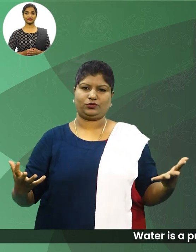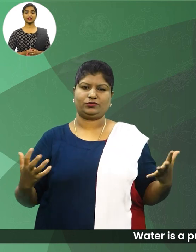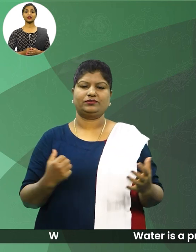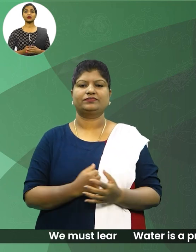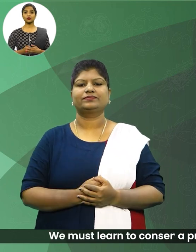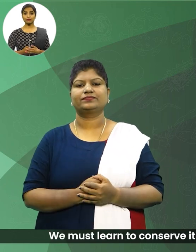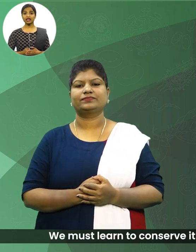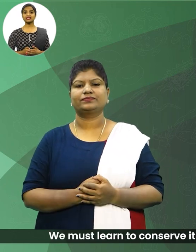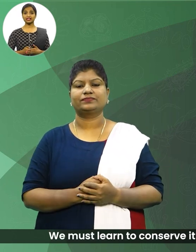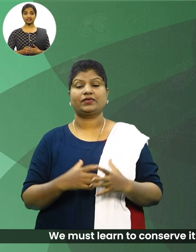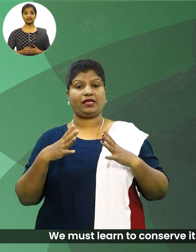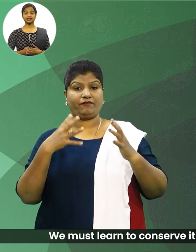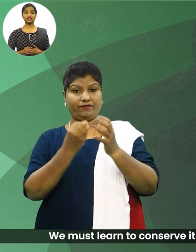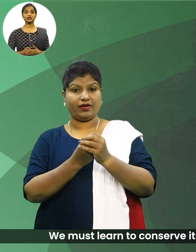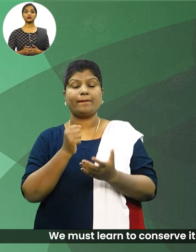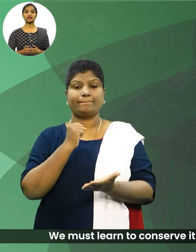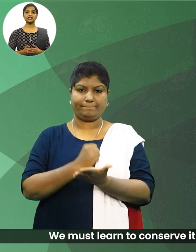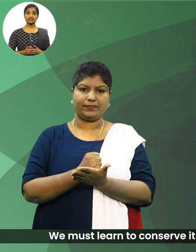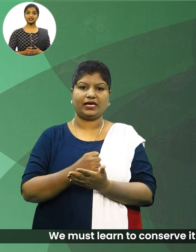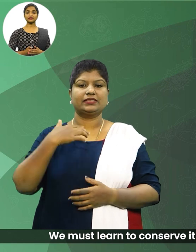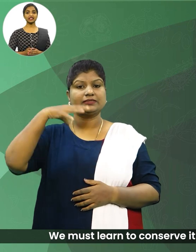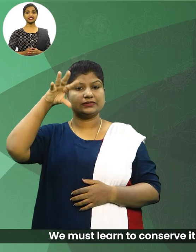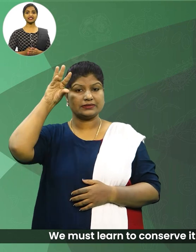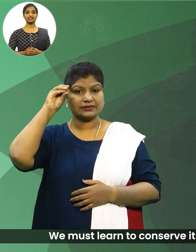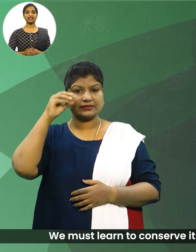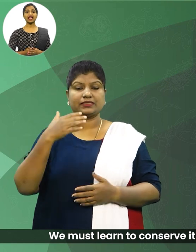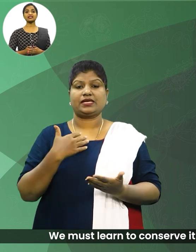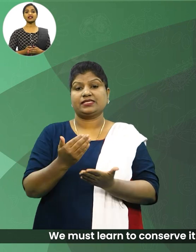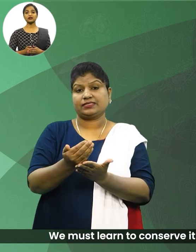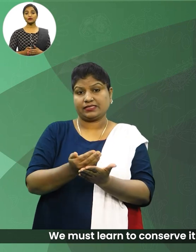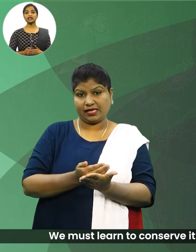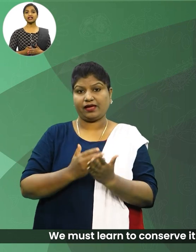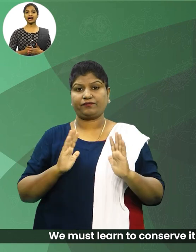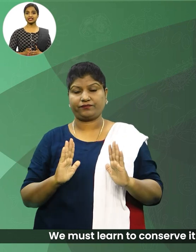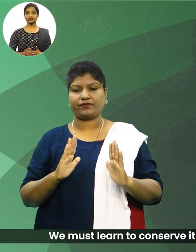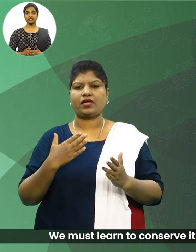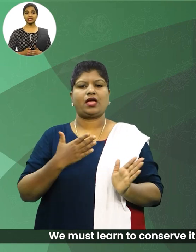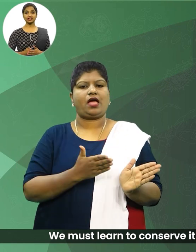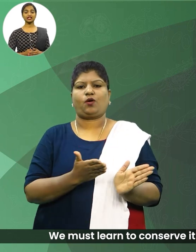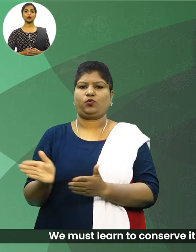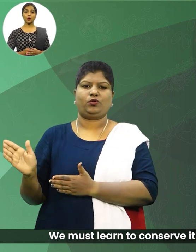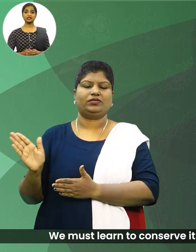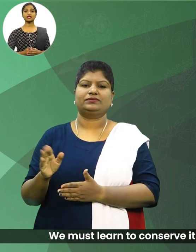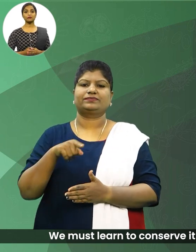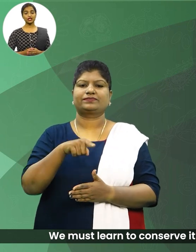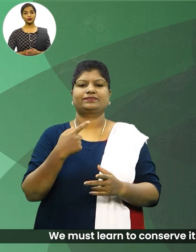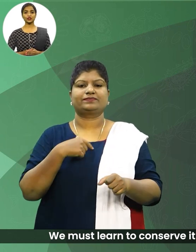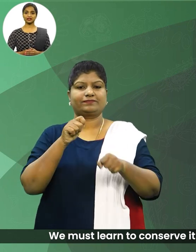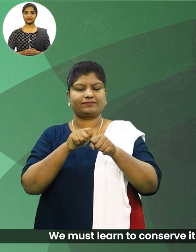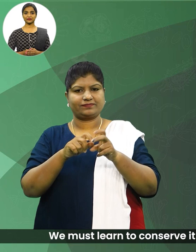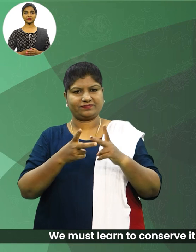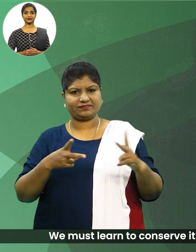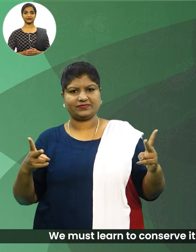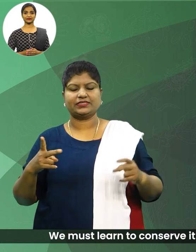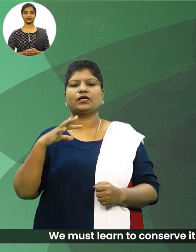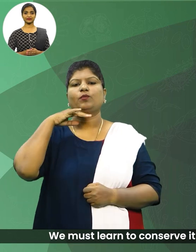We must learn to conserve it and avoid activities causing pollution.